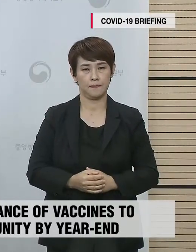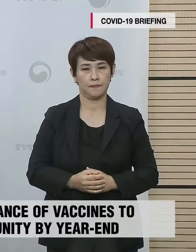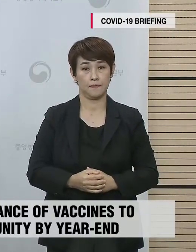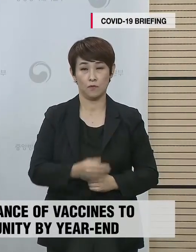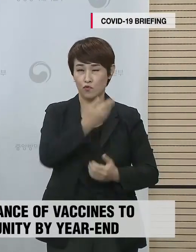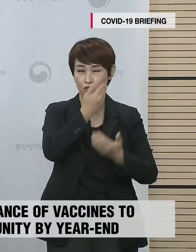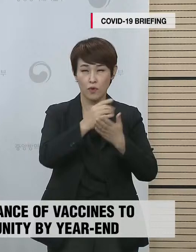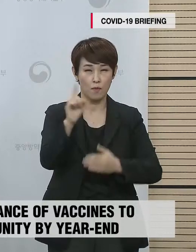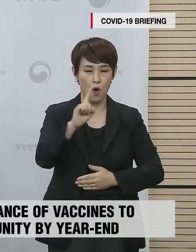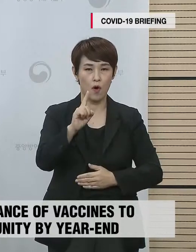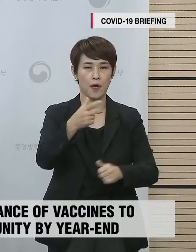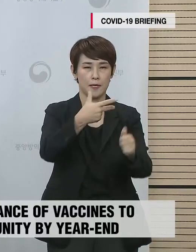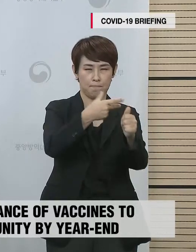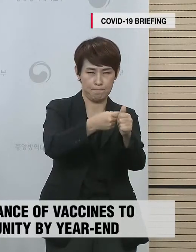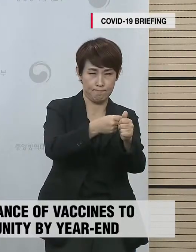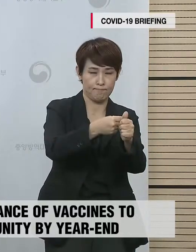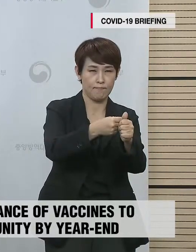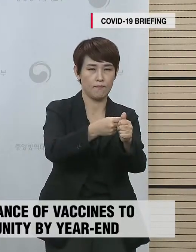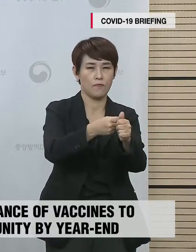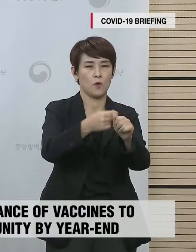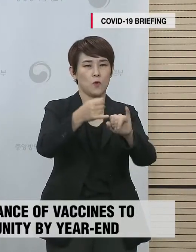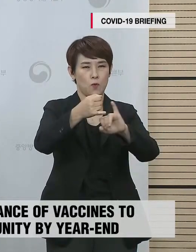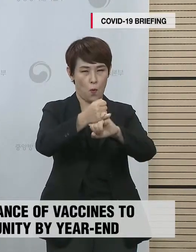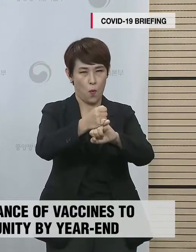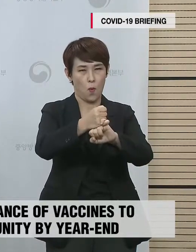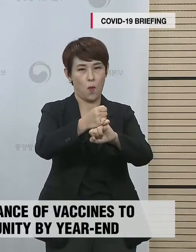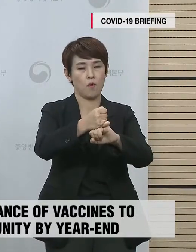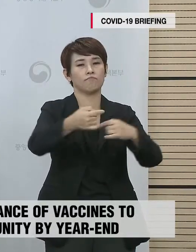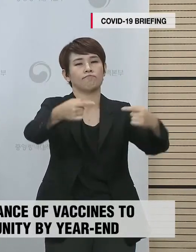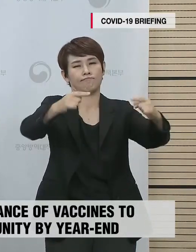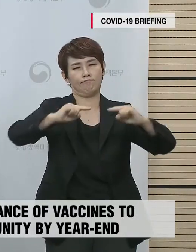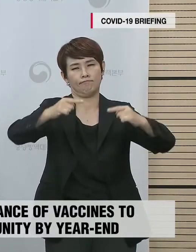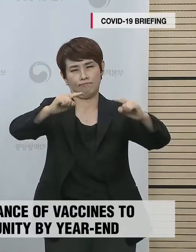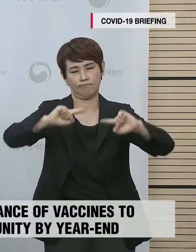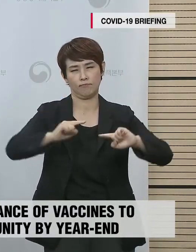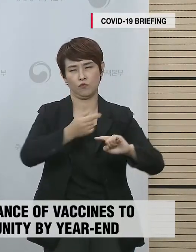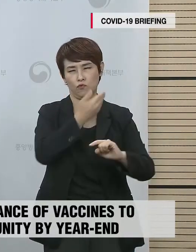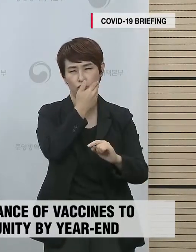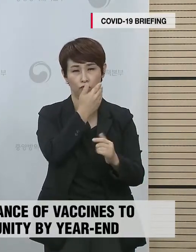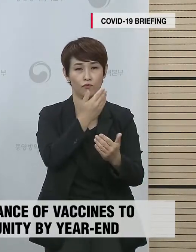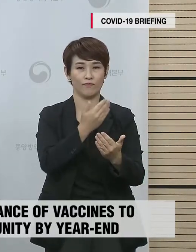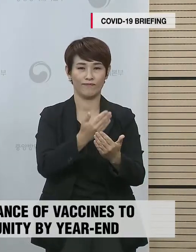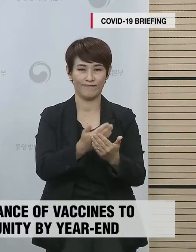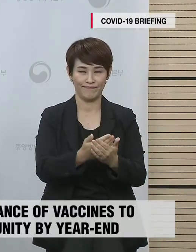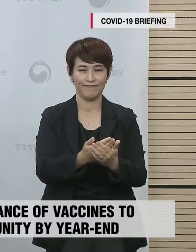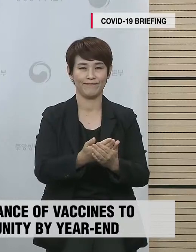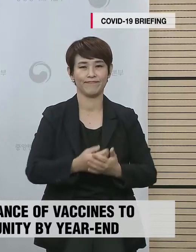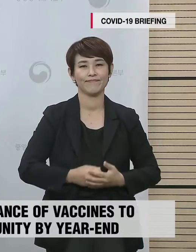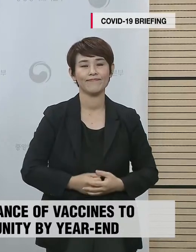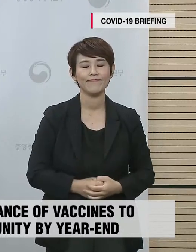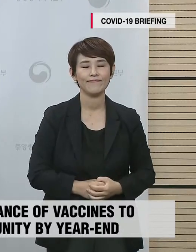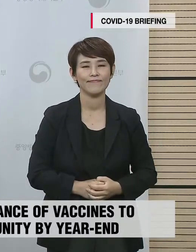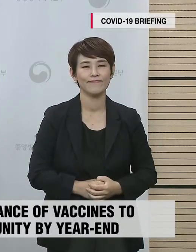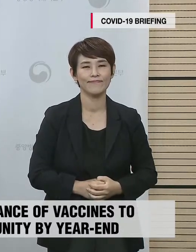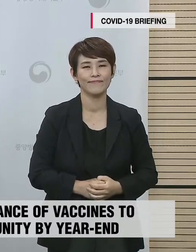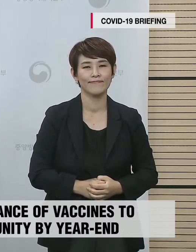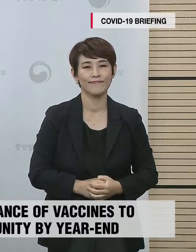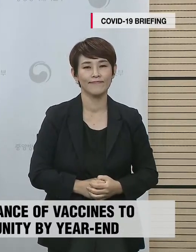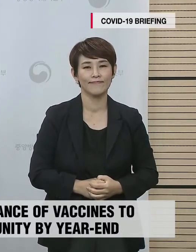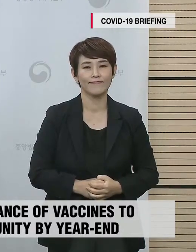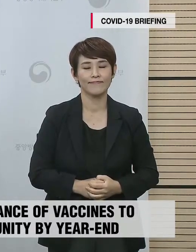could also have other variables. And however, we could also once again highlight that it is